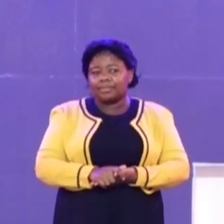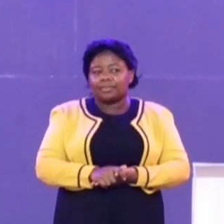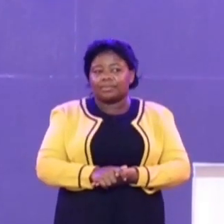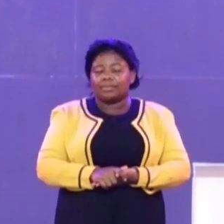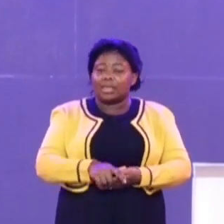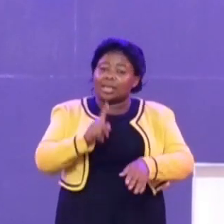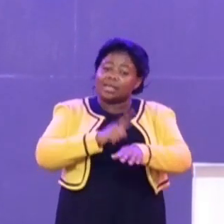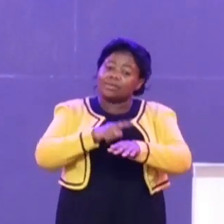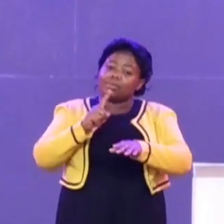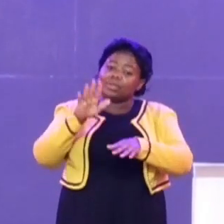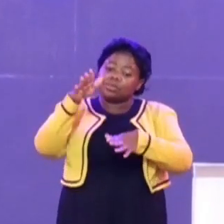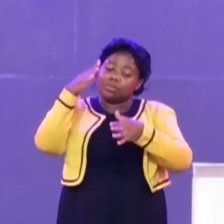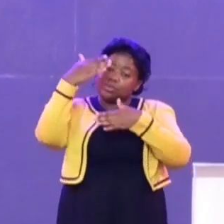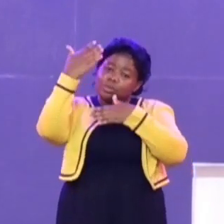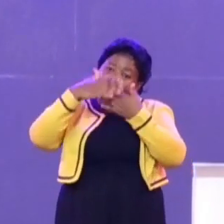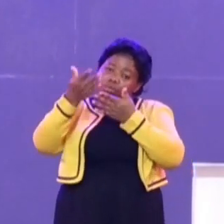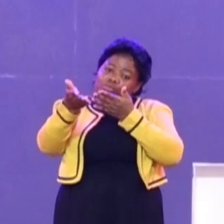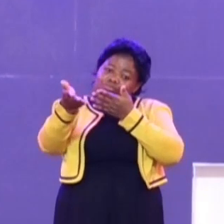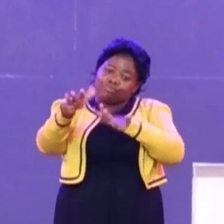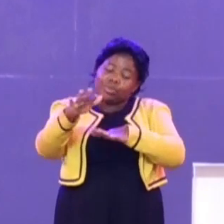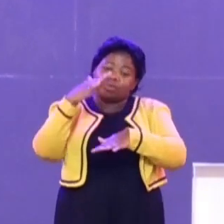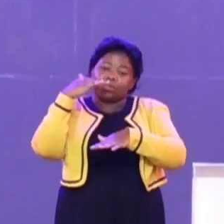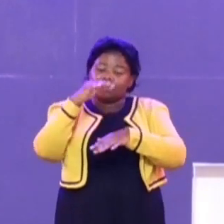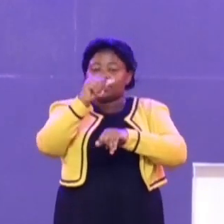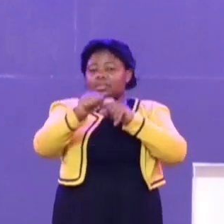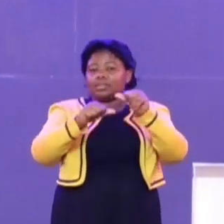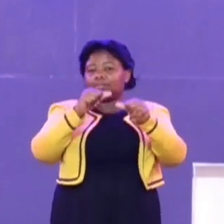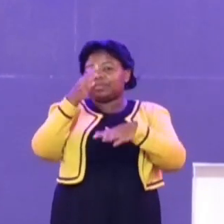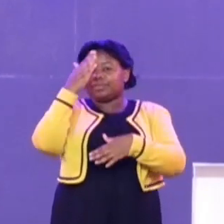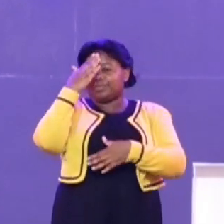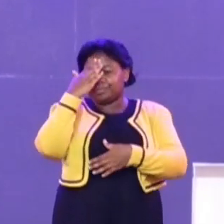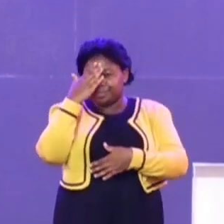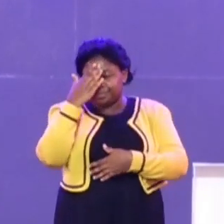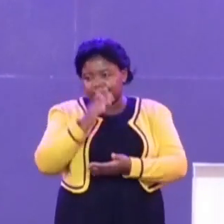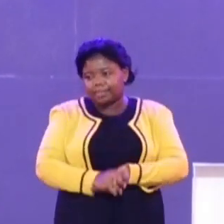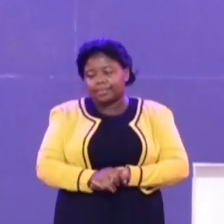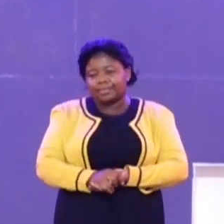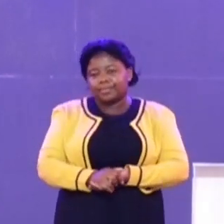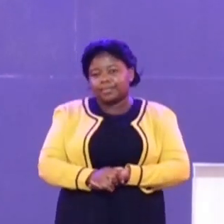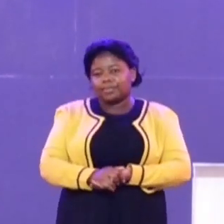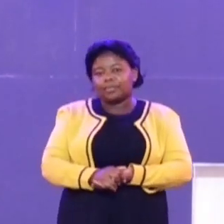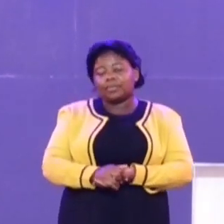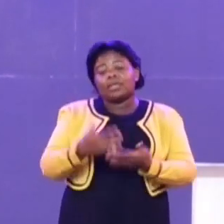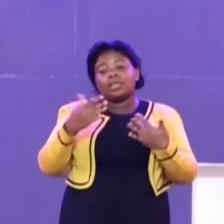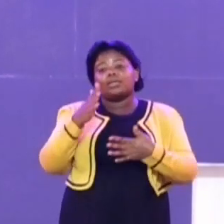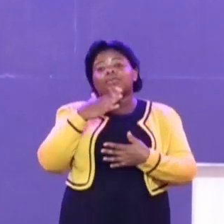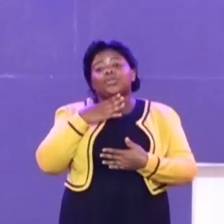then in his last days he talks about this. So, you need to read